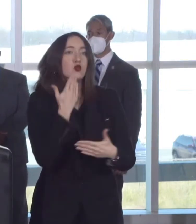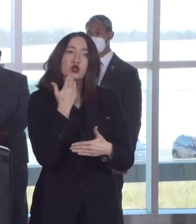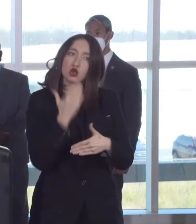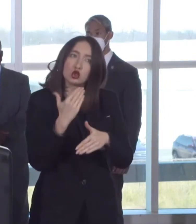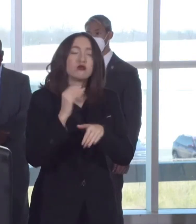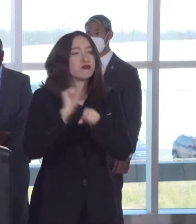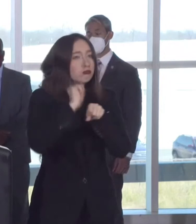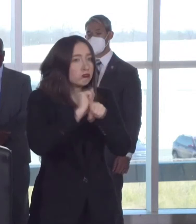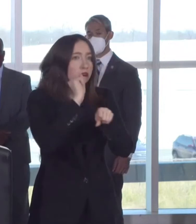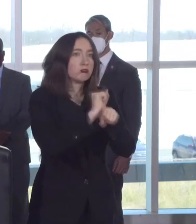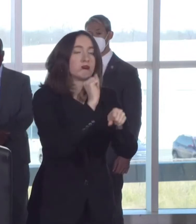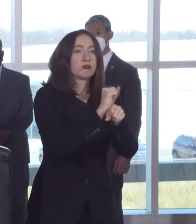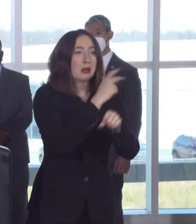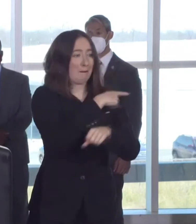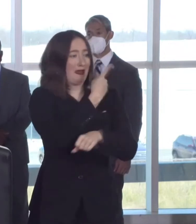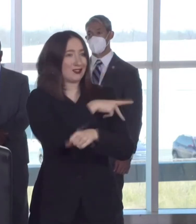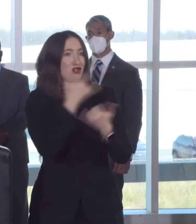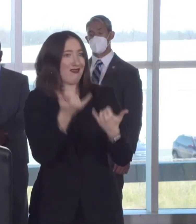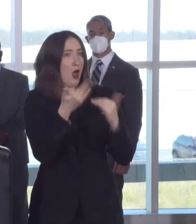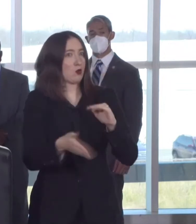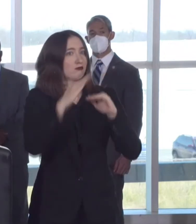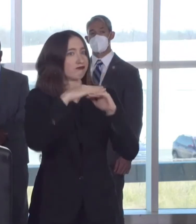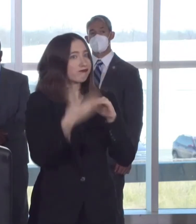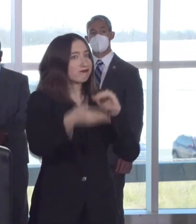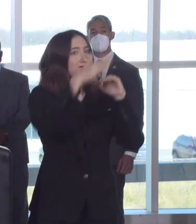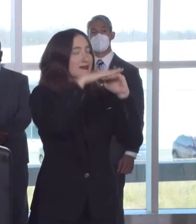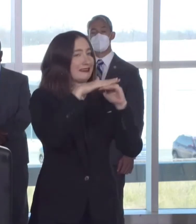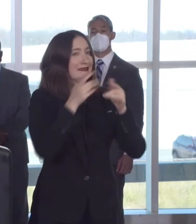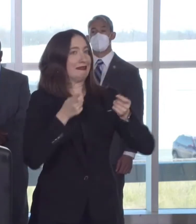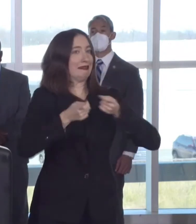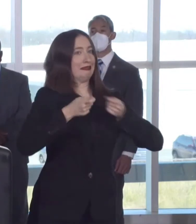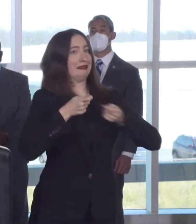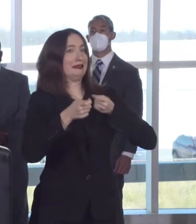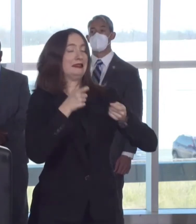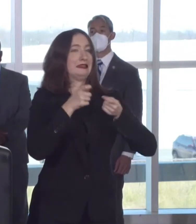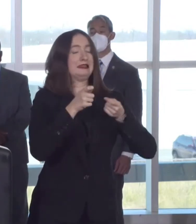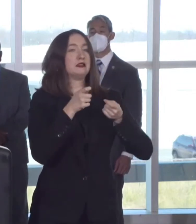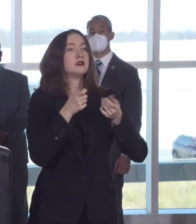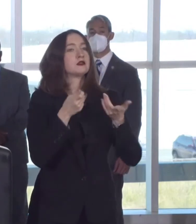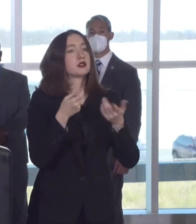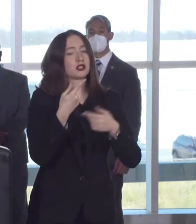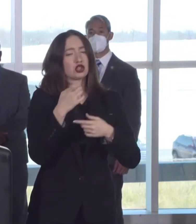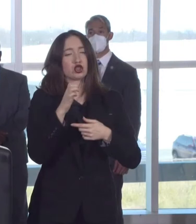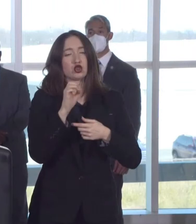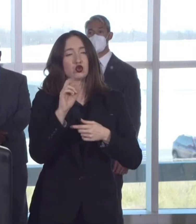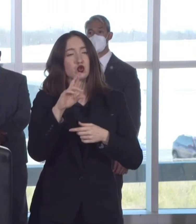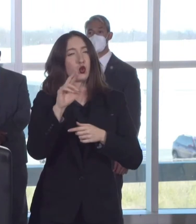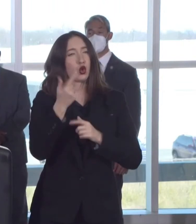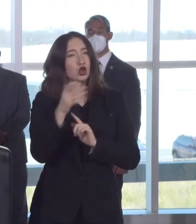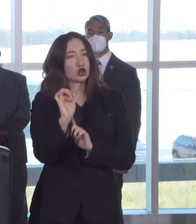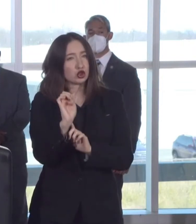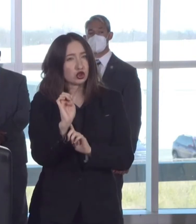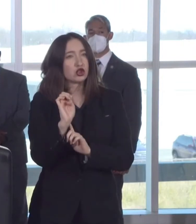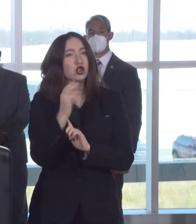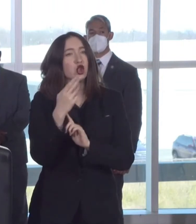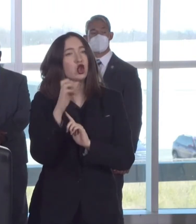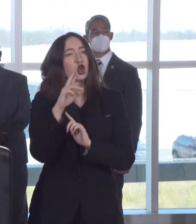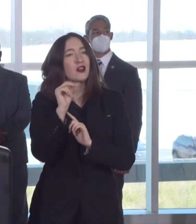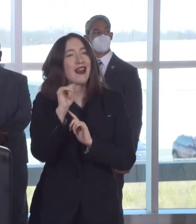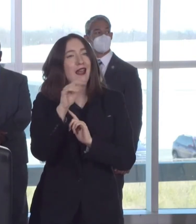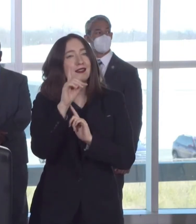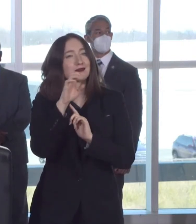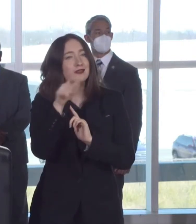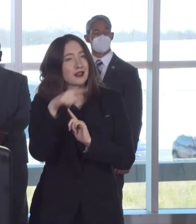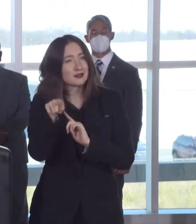patient flow we have. We are getting in people. I was just talking to George Hernandez, CEO of UHS, just a